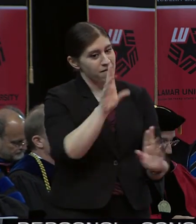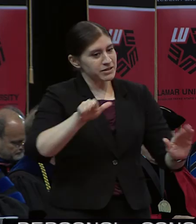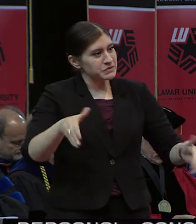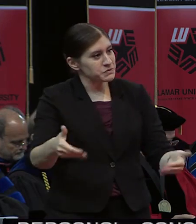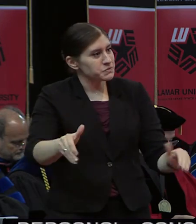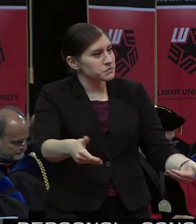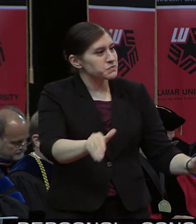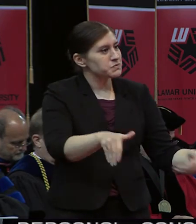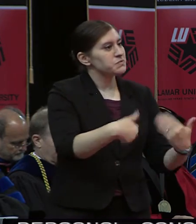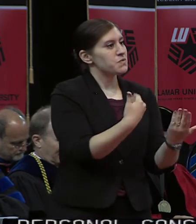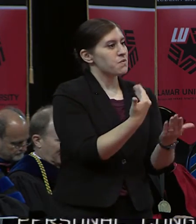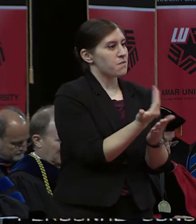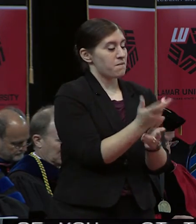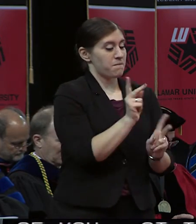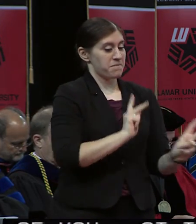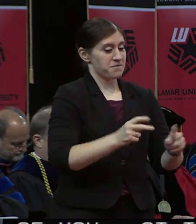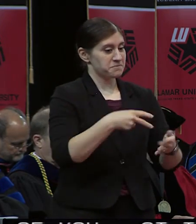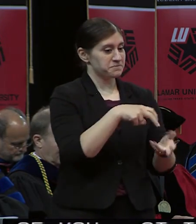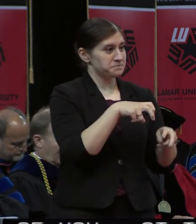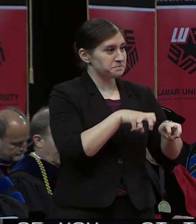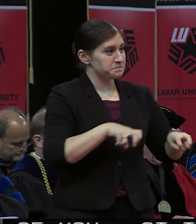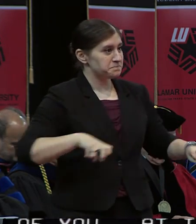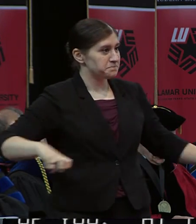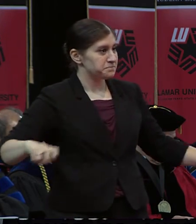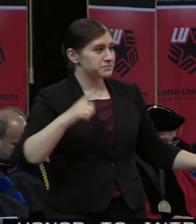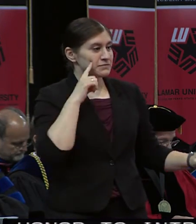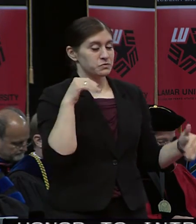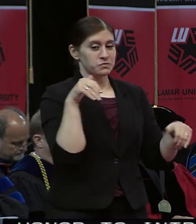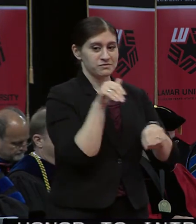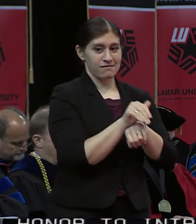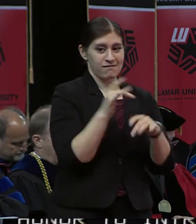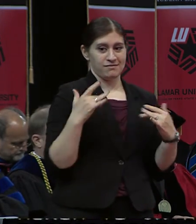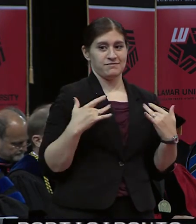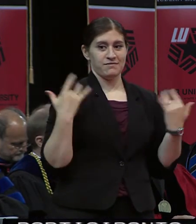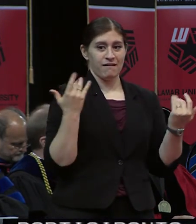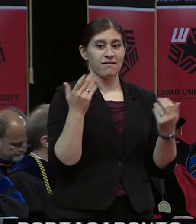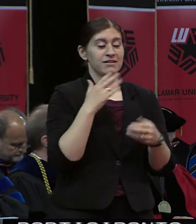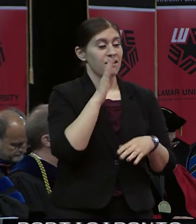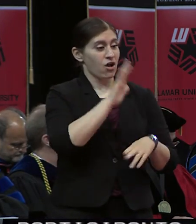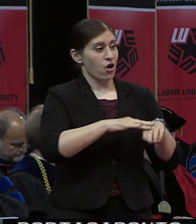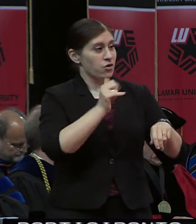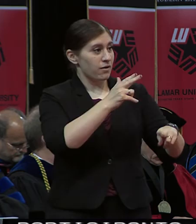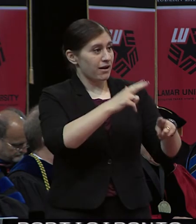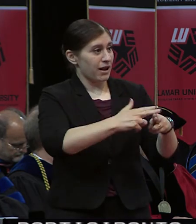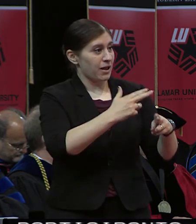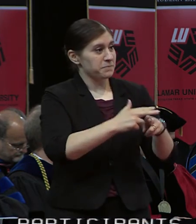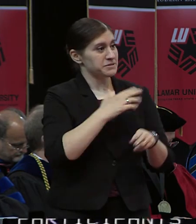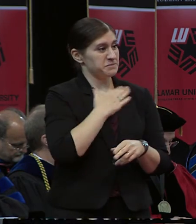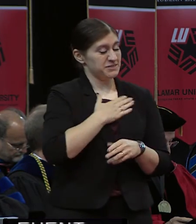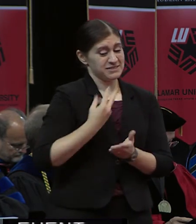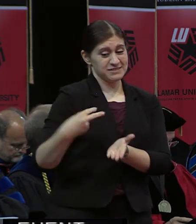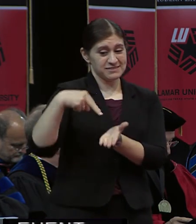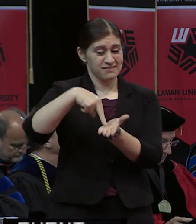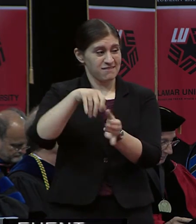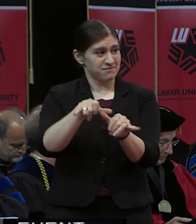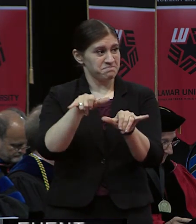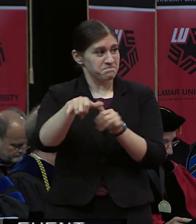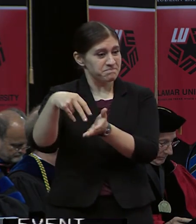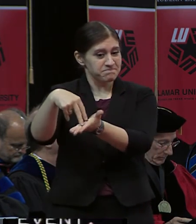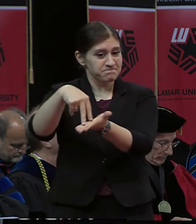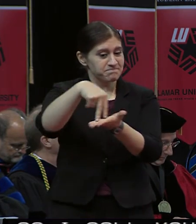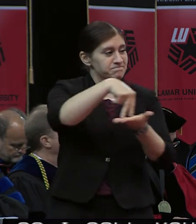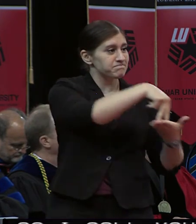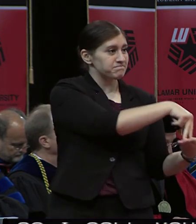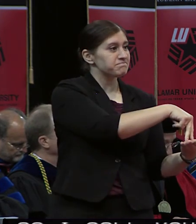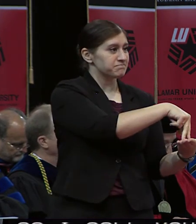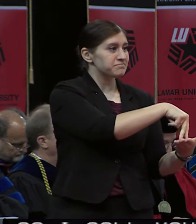introduce the platform participants for this evening's event. As I call your names, will the platform members in row one please